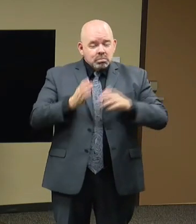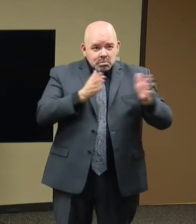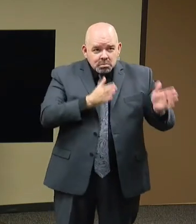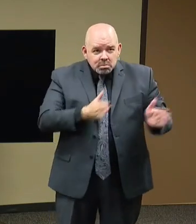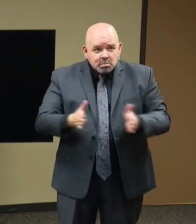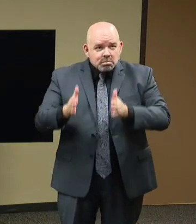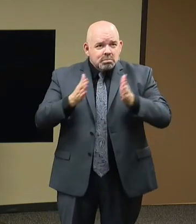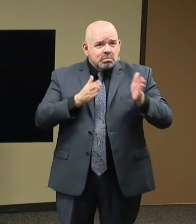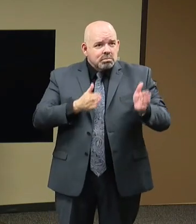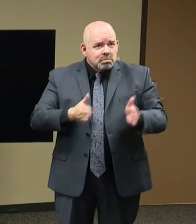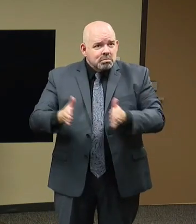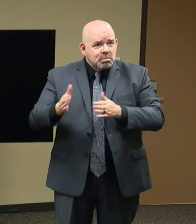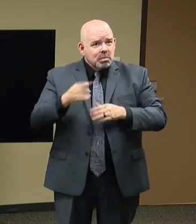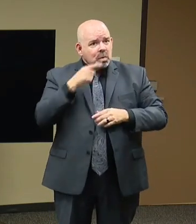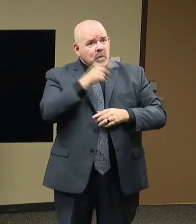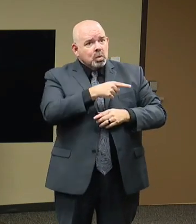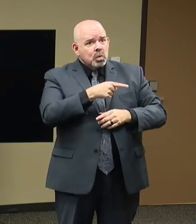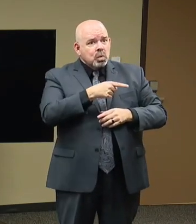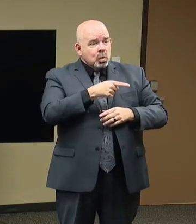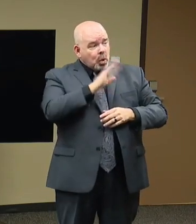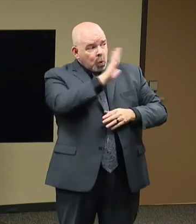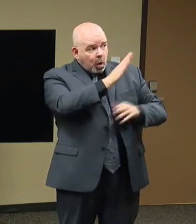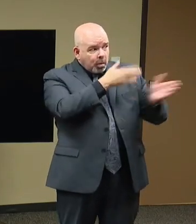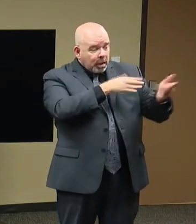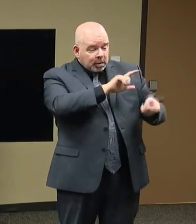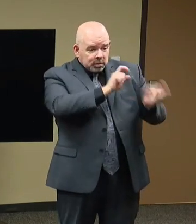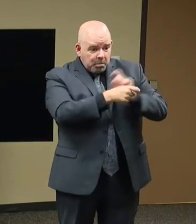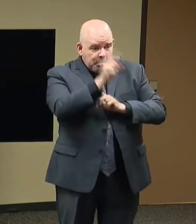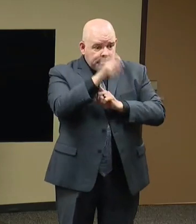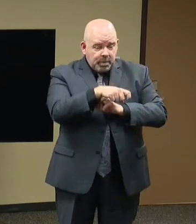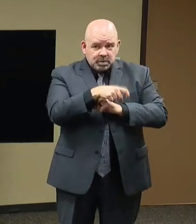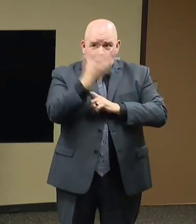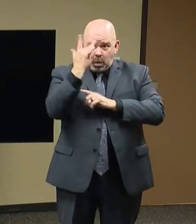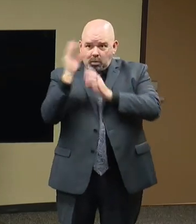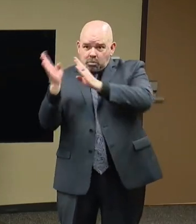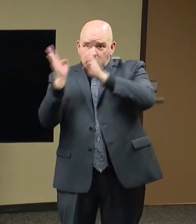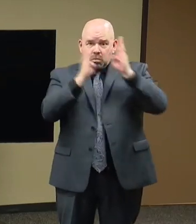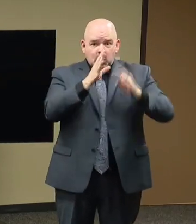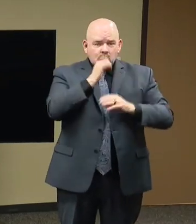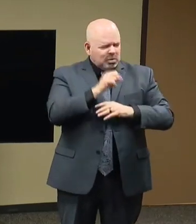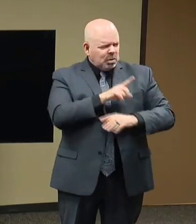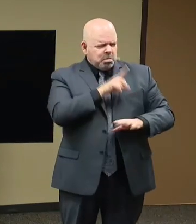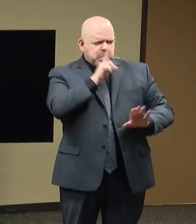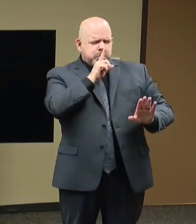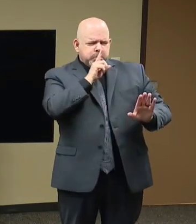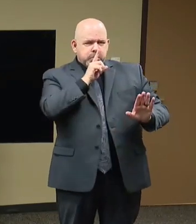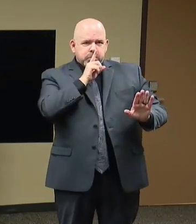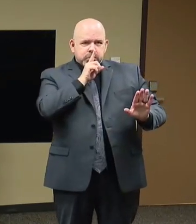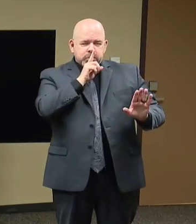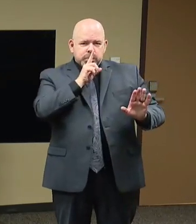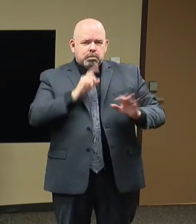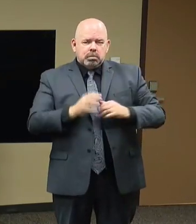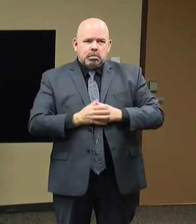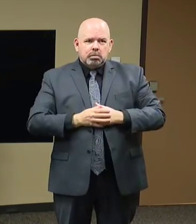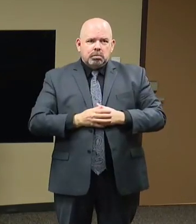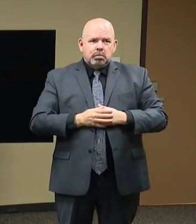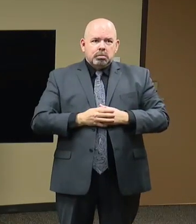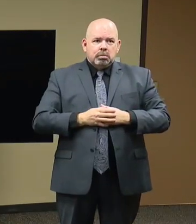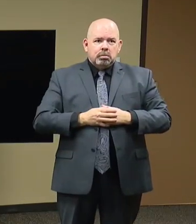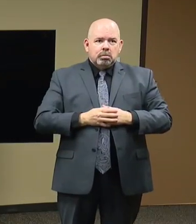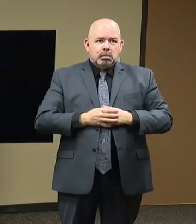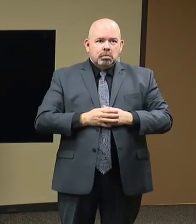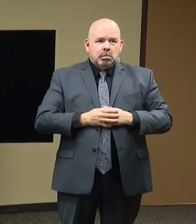to change those plans. And we are also saying that everyone should be